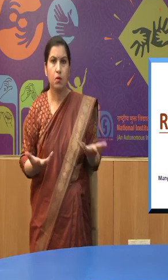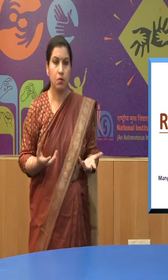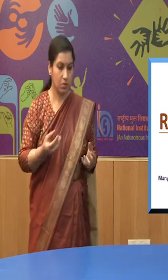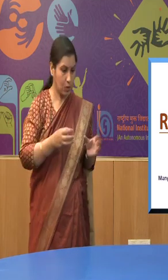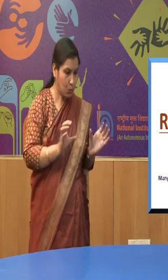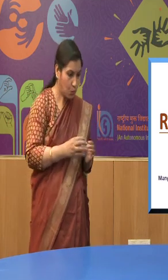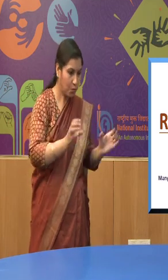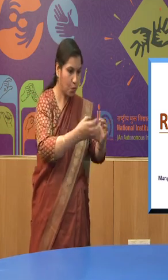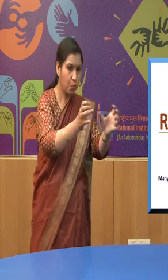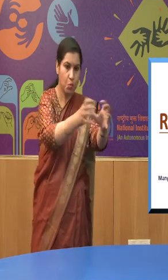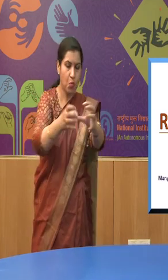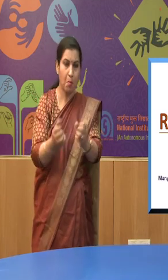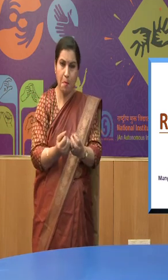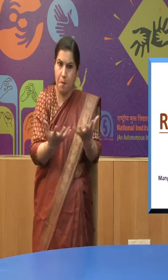these Christianity groups were